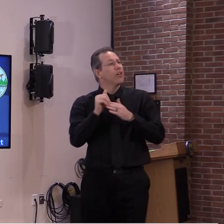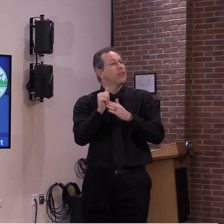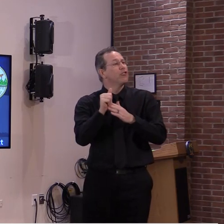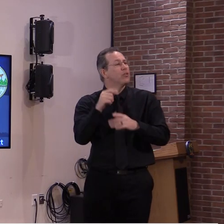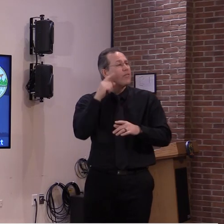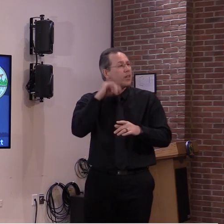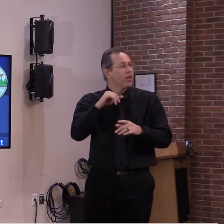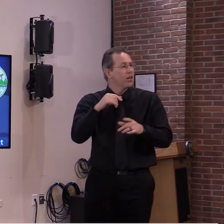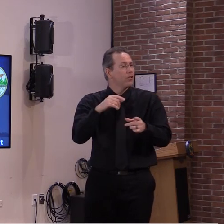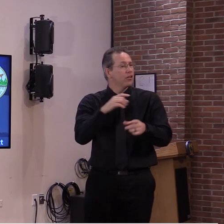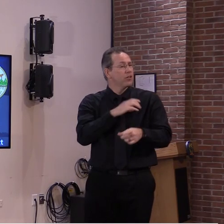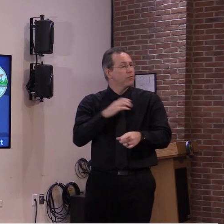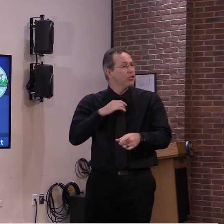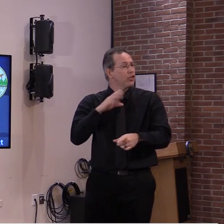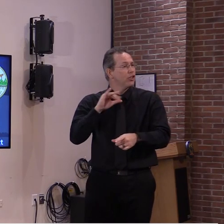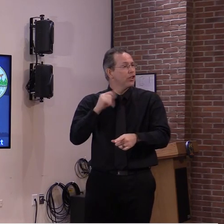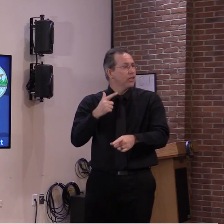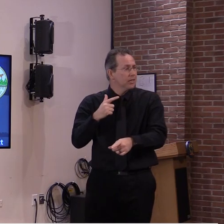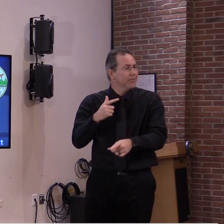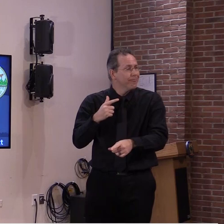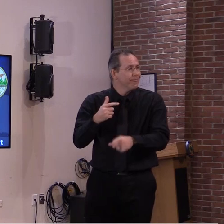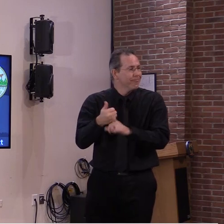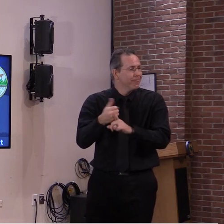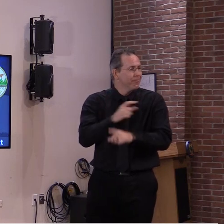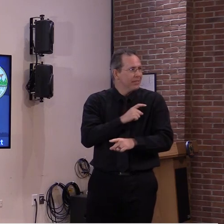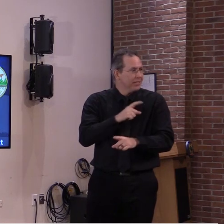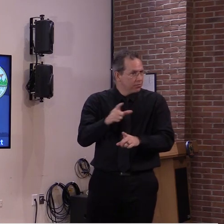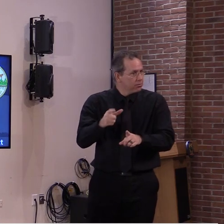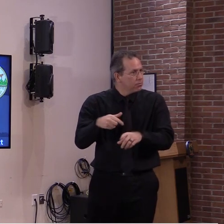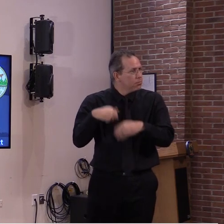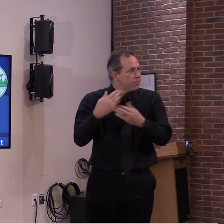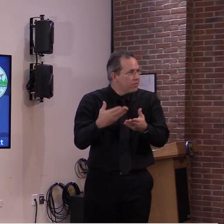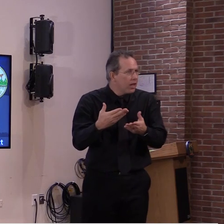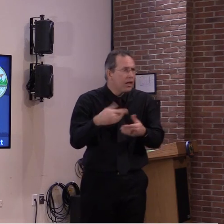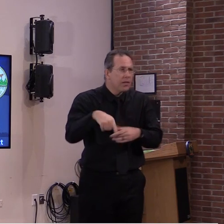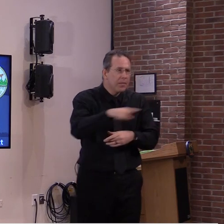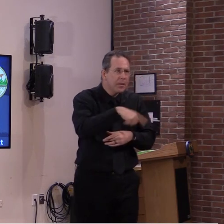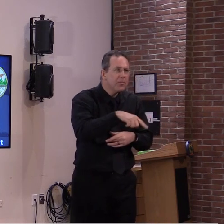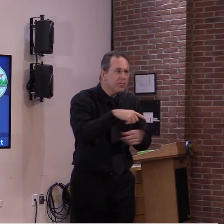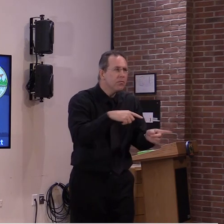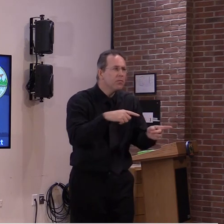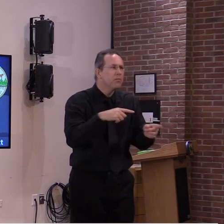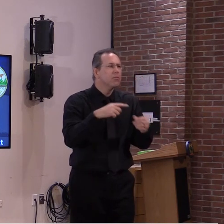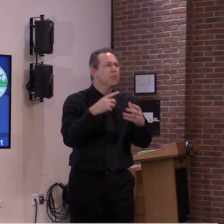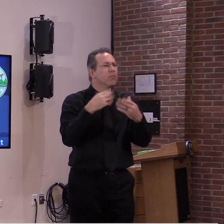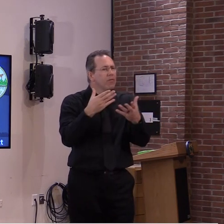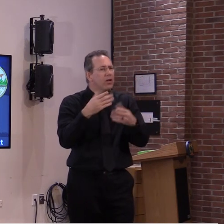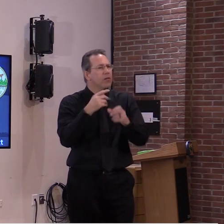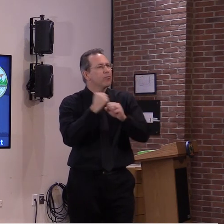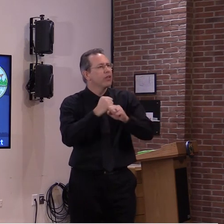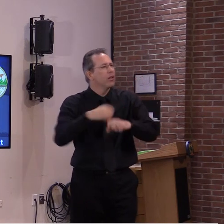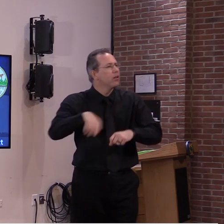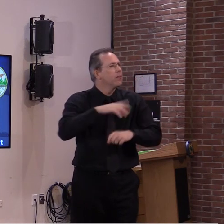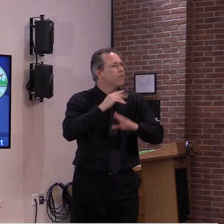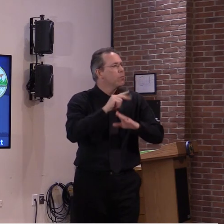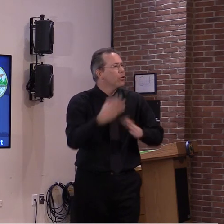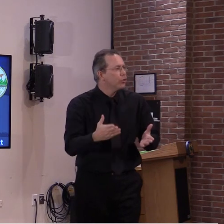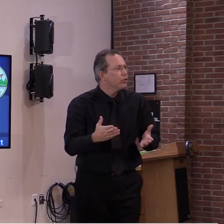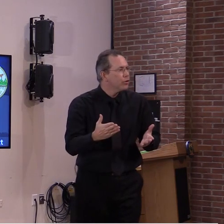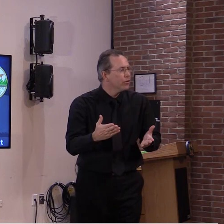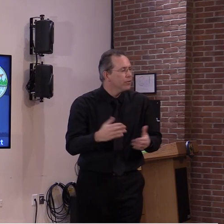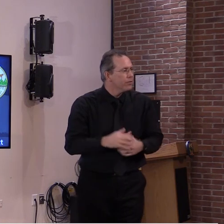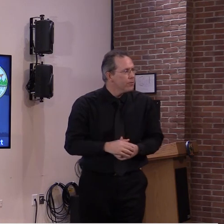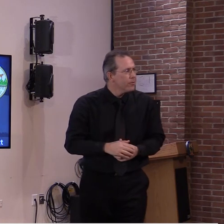to providing for them and providing Vermonters the protection they deserve. And public